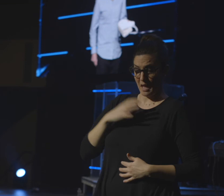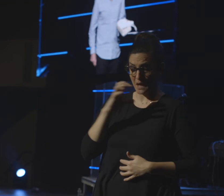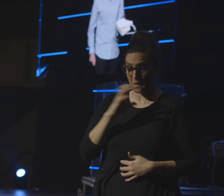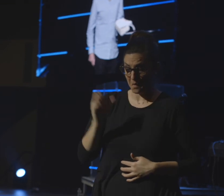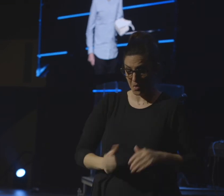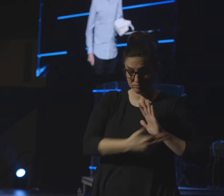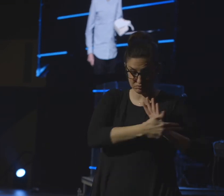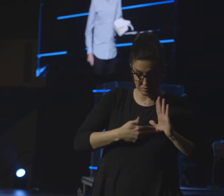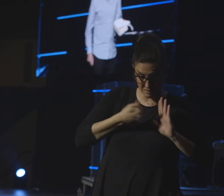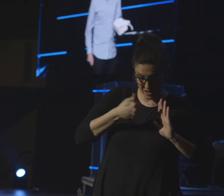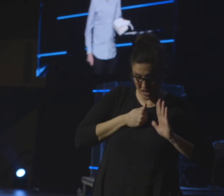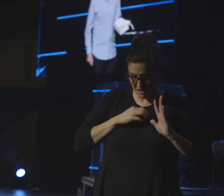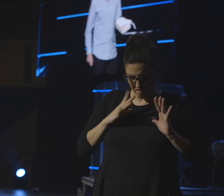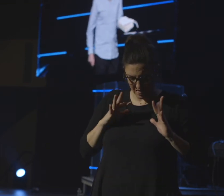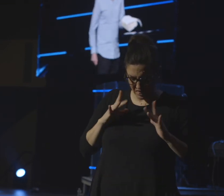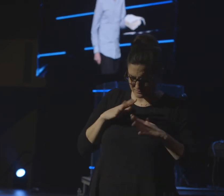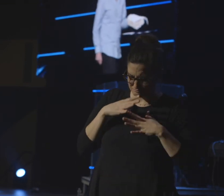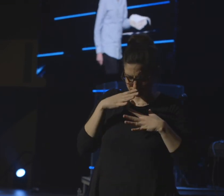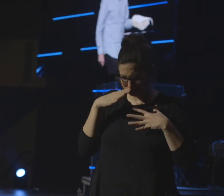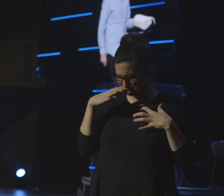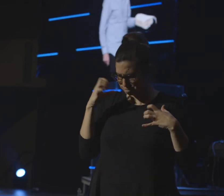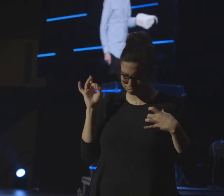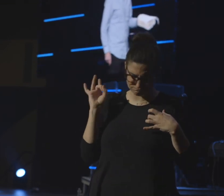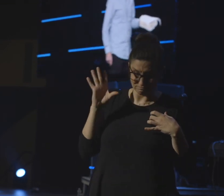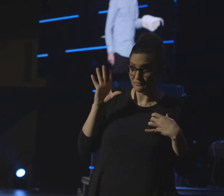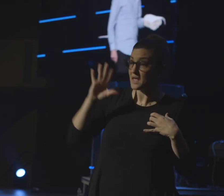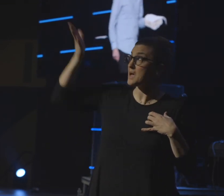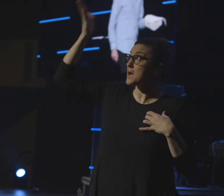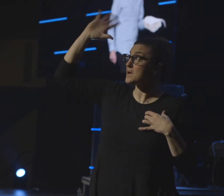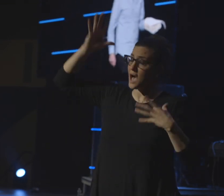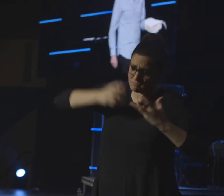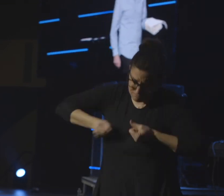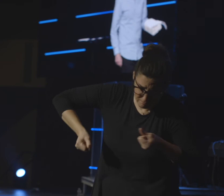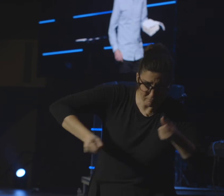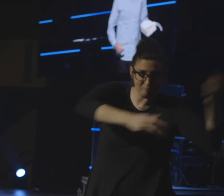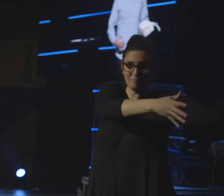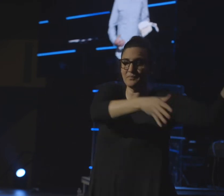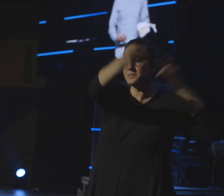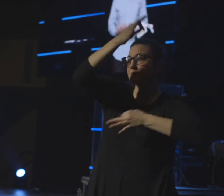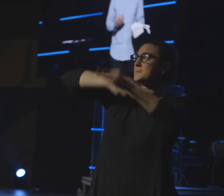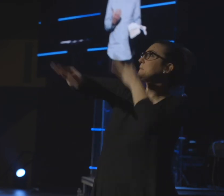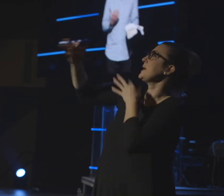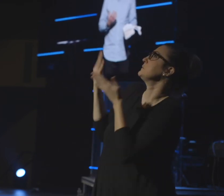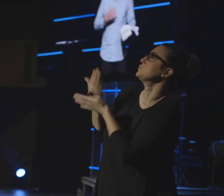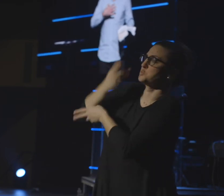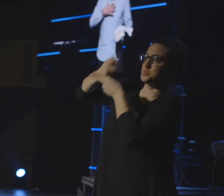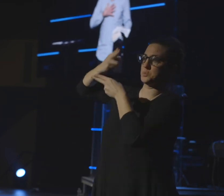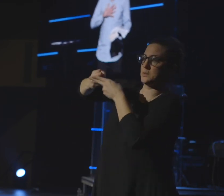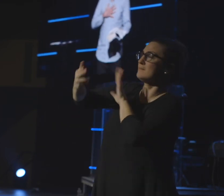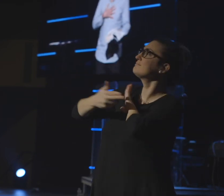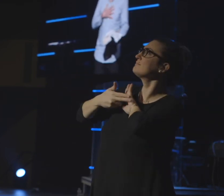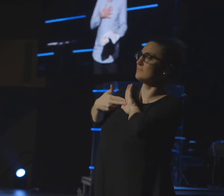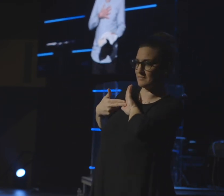way, it'll start helping you smash the idols of your heart. It'll do a couple things. It will help lift your spirits. It